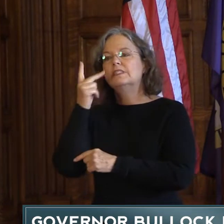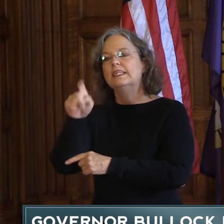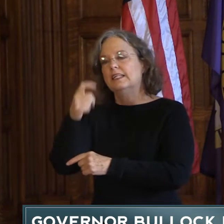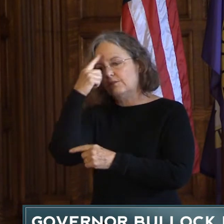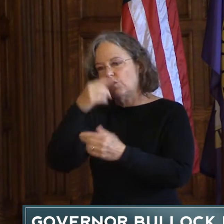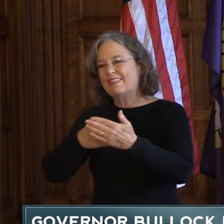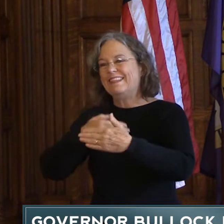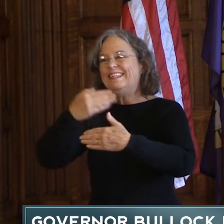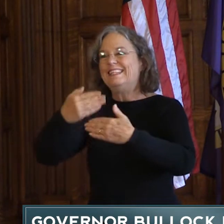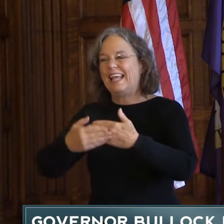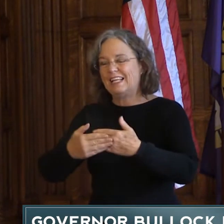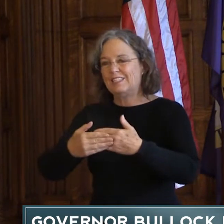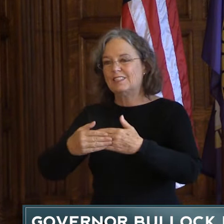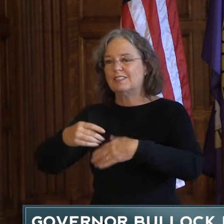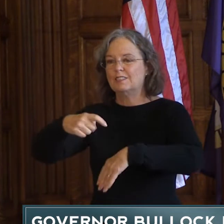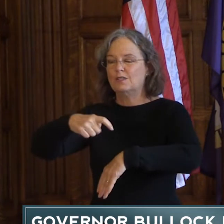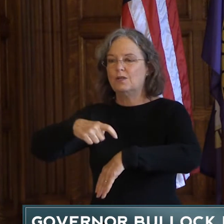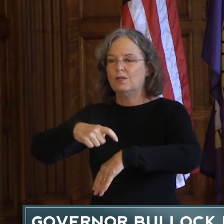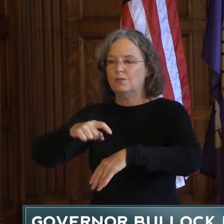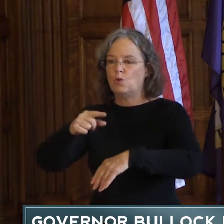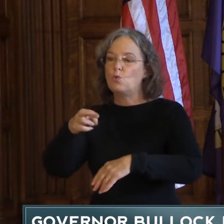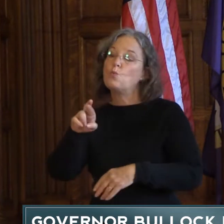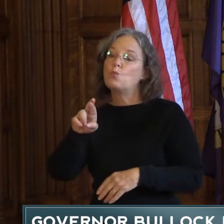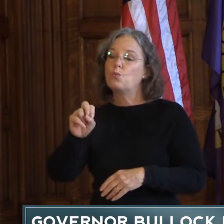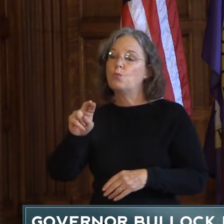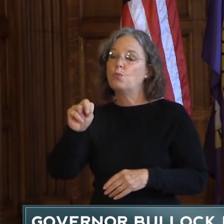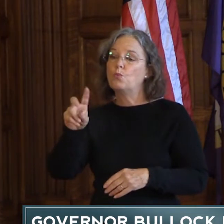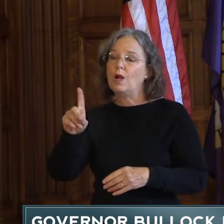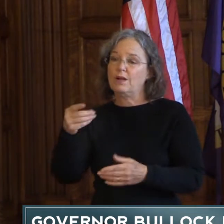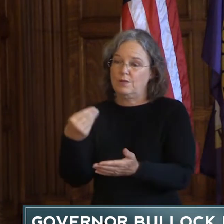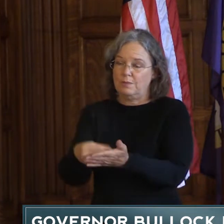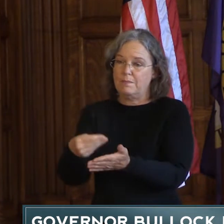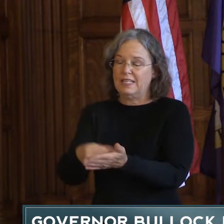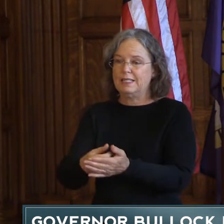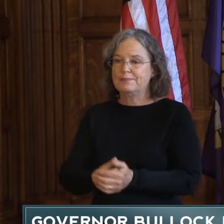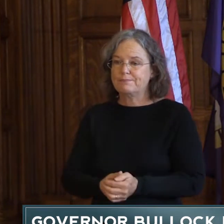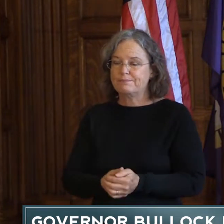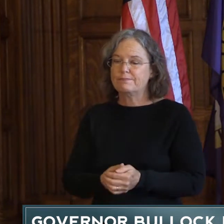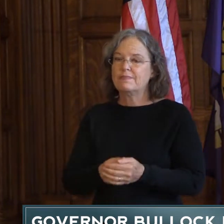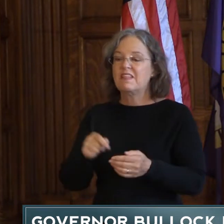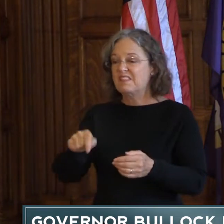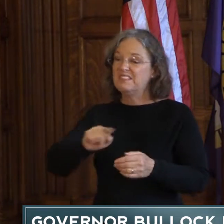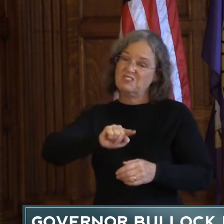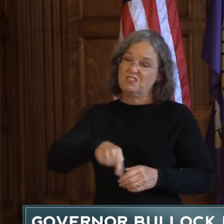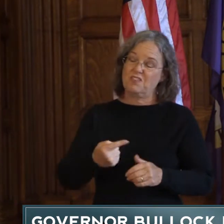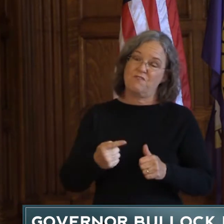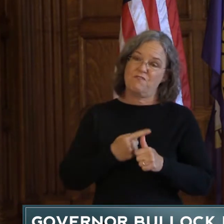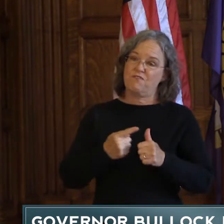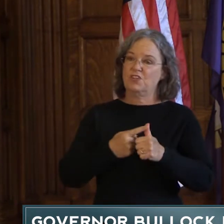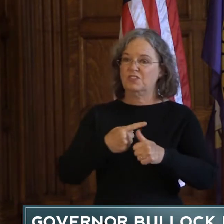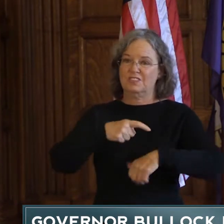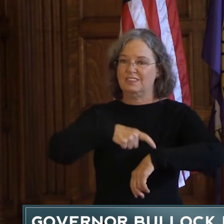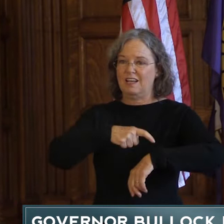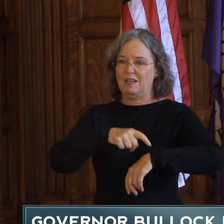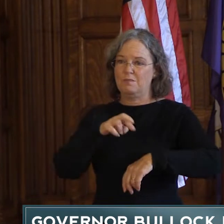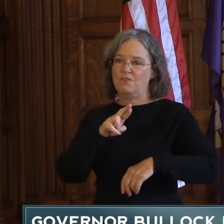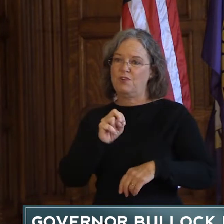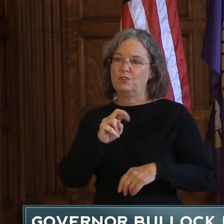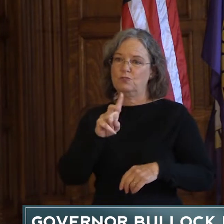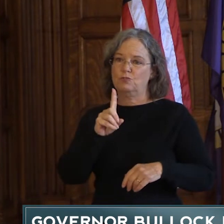what else might be needed in the future. As I've said before, this is just an initial round of funding based on the immediate